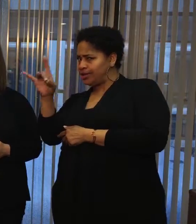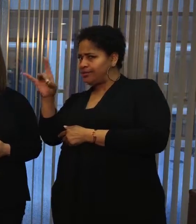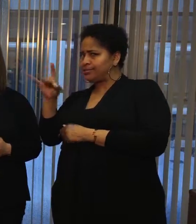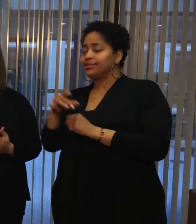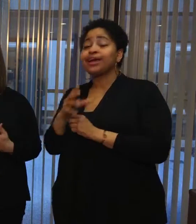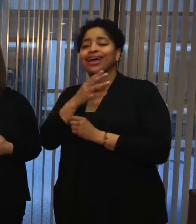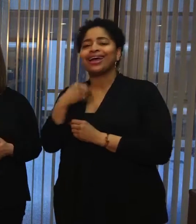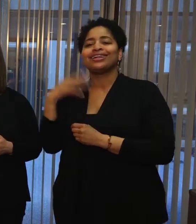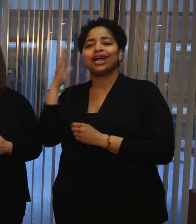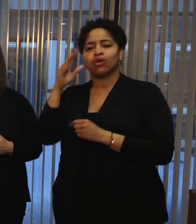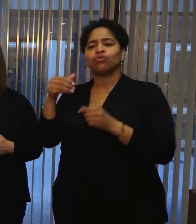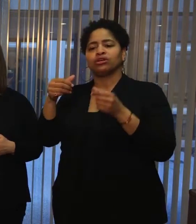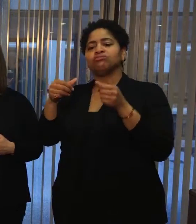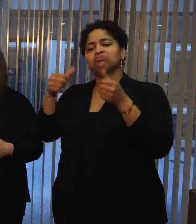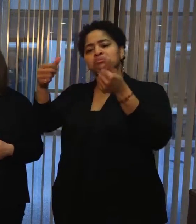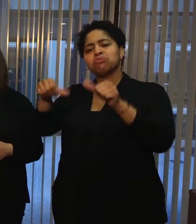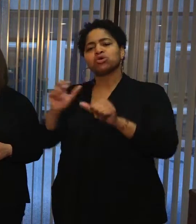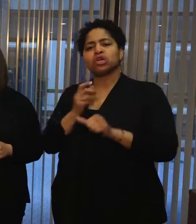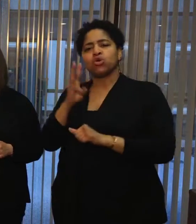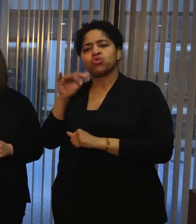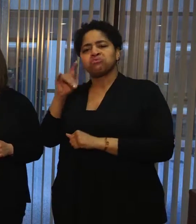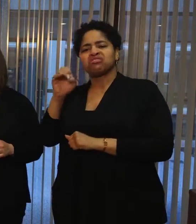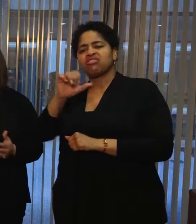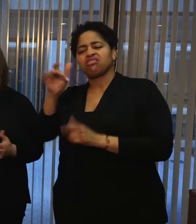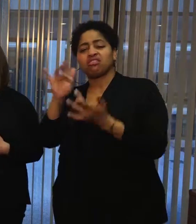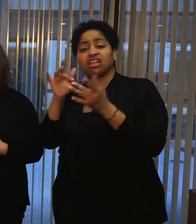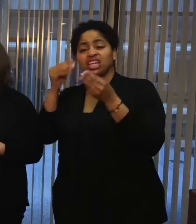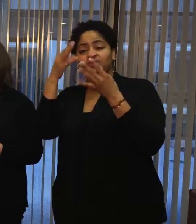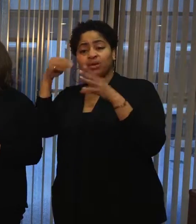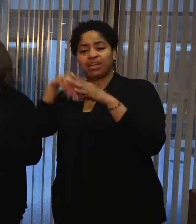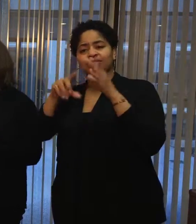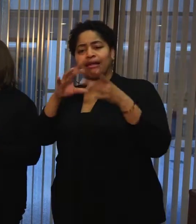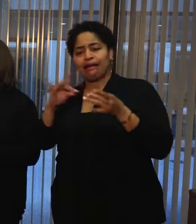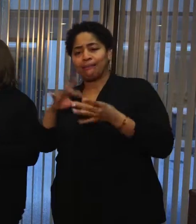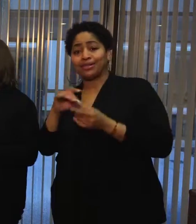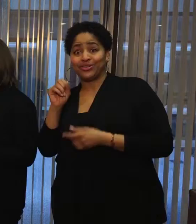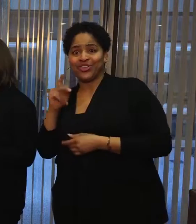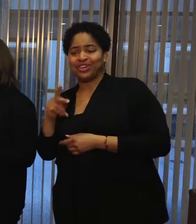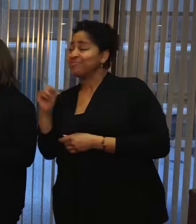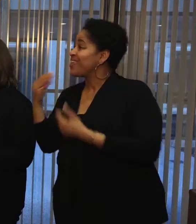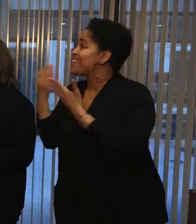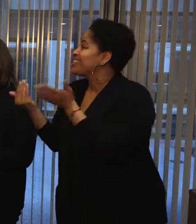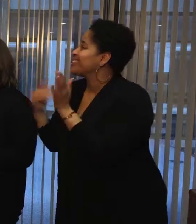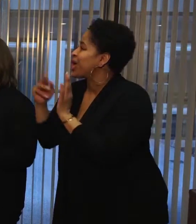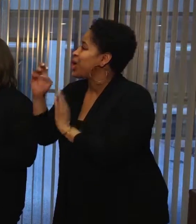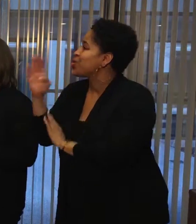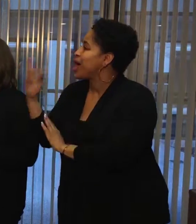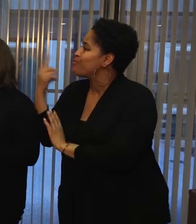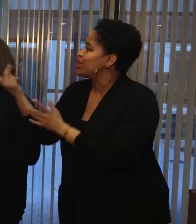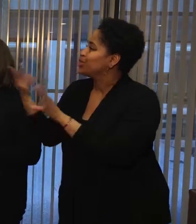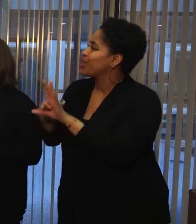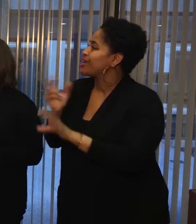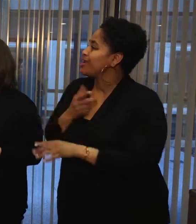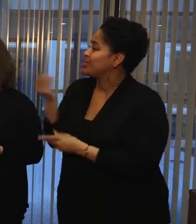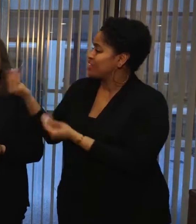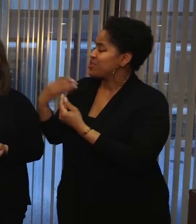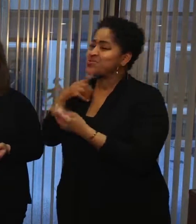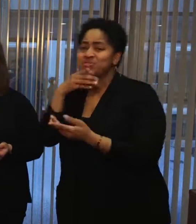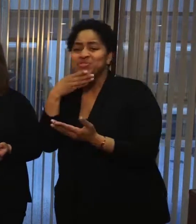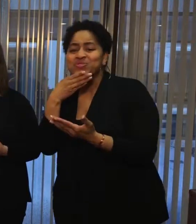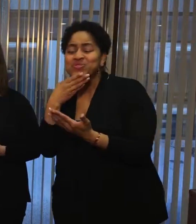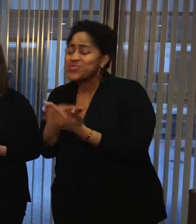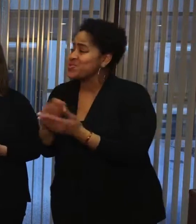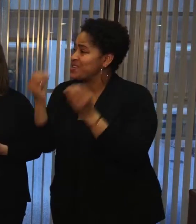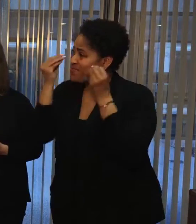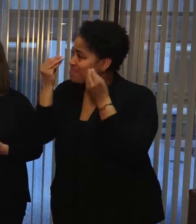313-874-4838, and I'll put our website and other contact information in the comment section. So thanks again, Rob, for joining us. You gave us some really